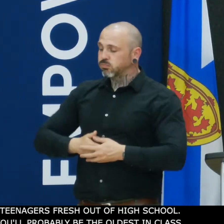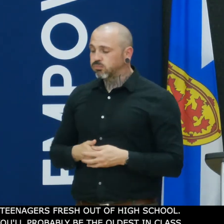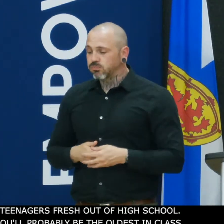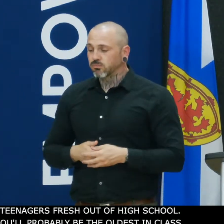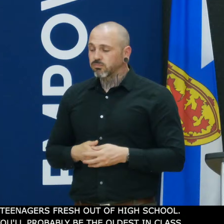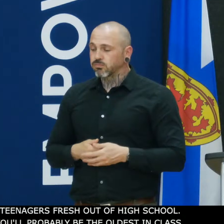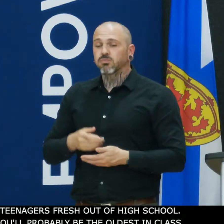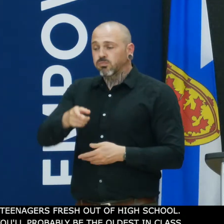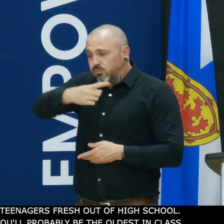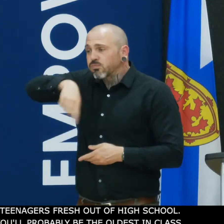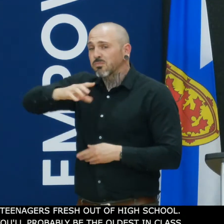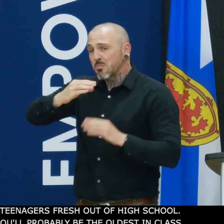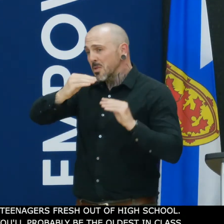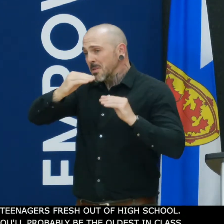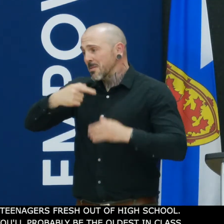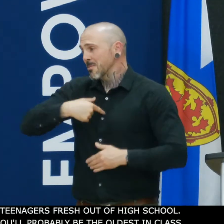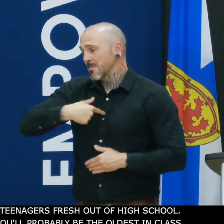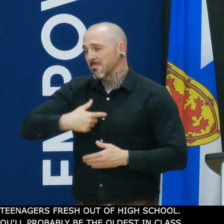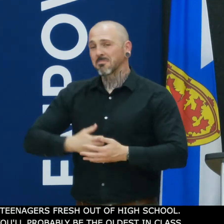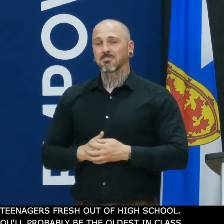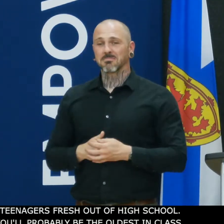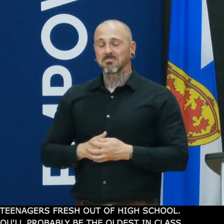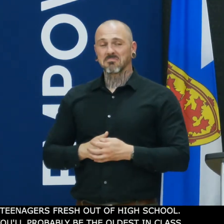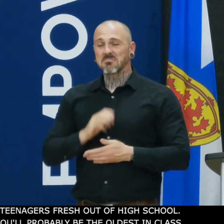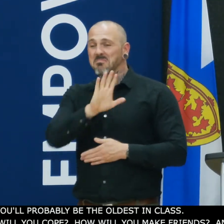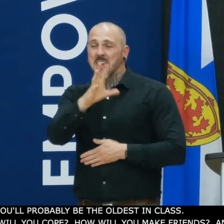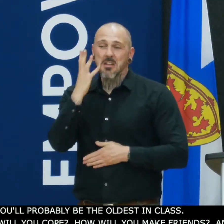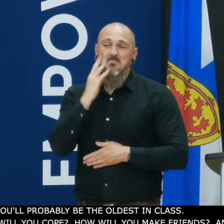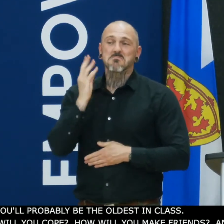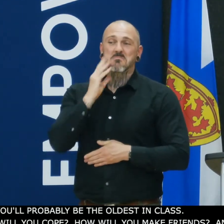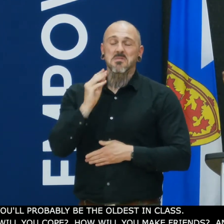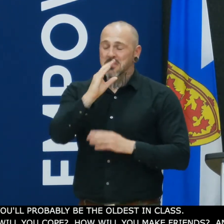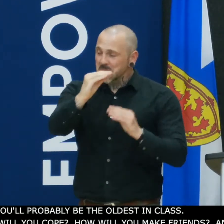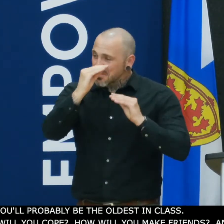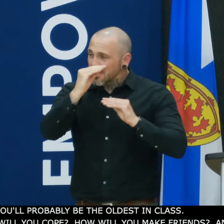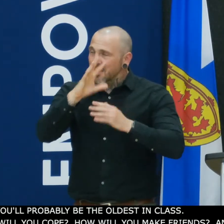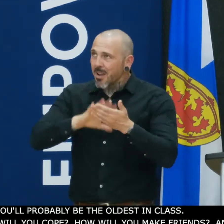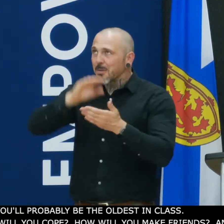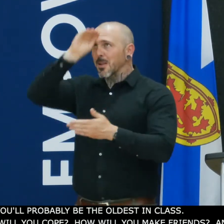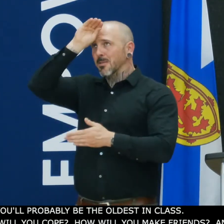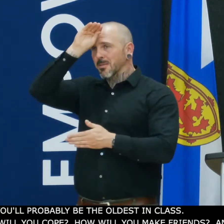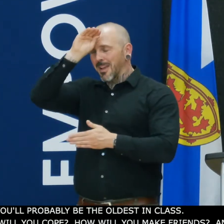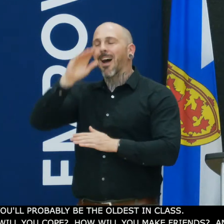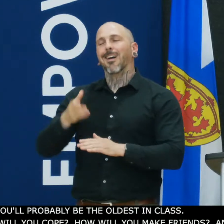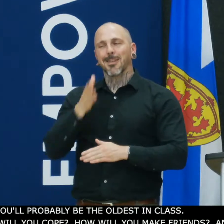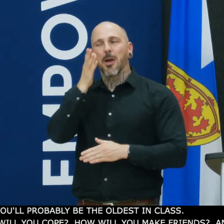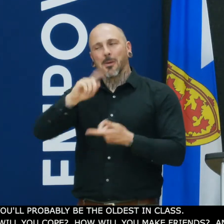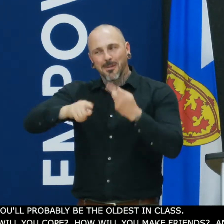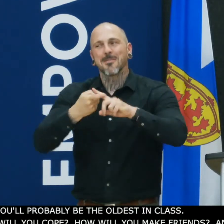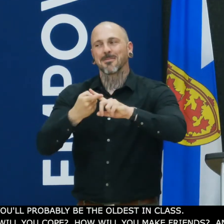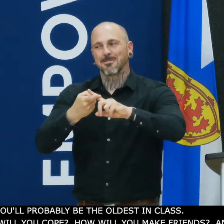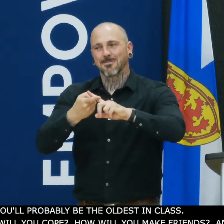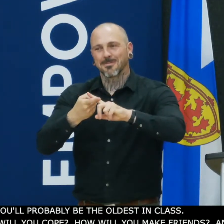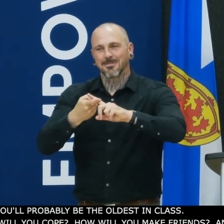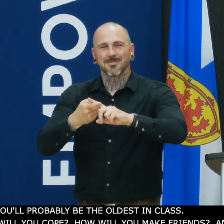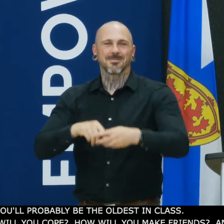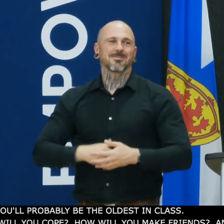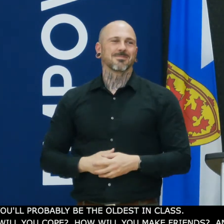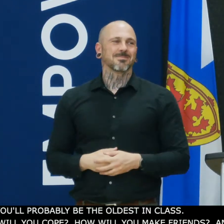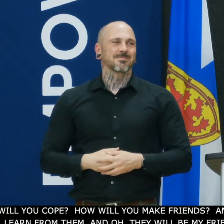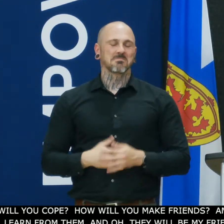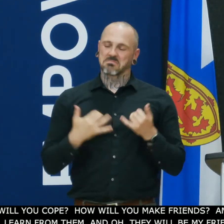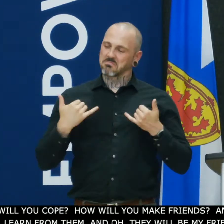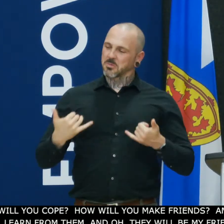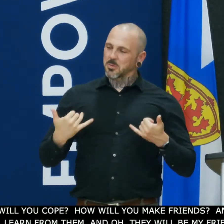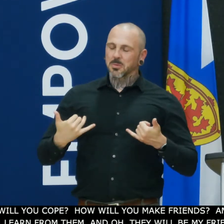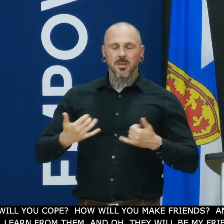are going to teach me. I will learn from them, and oh, they will be my friends." I stand here today